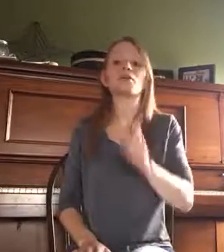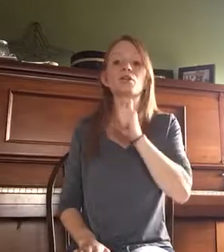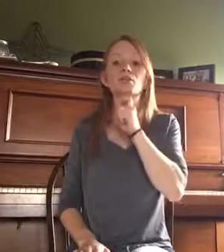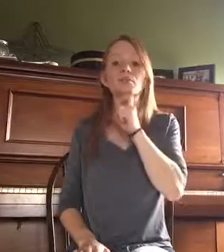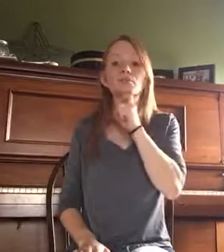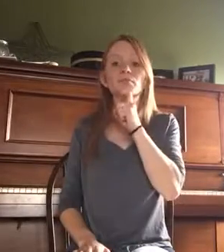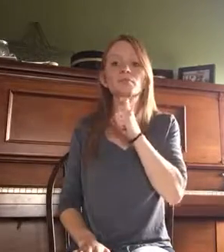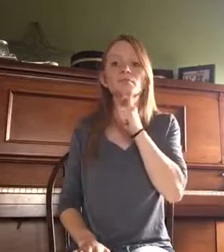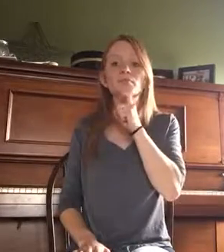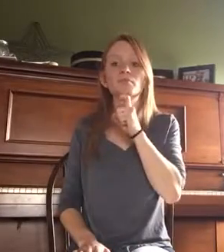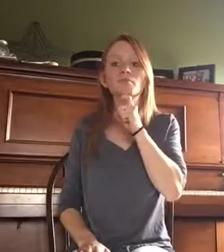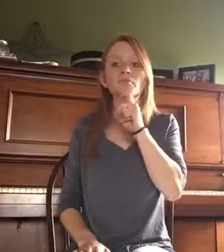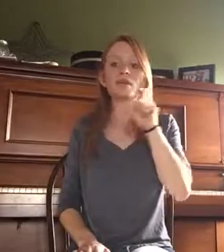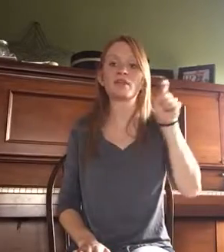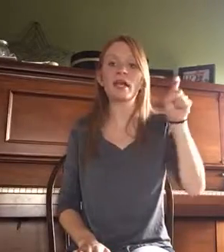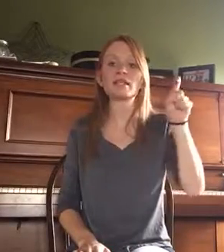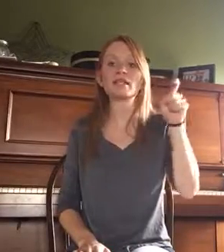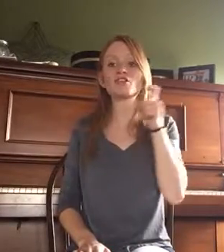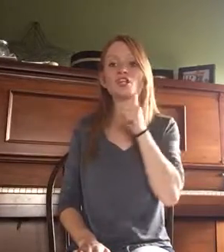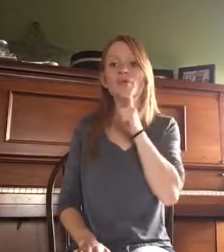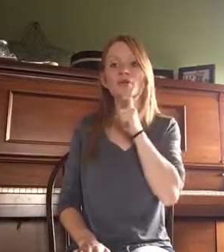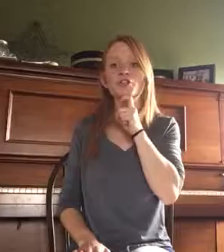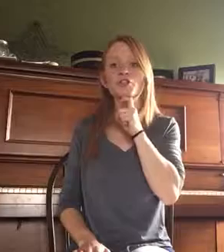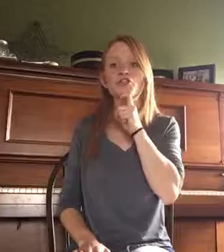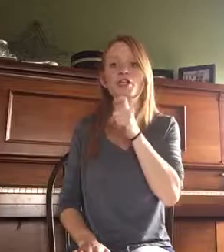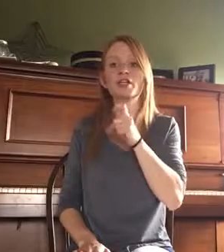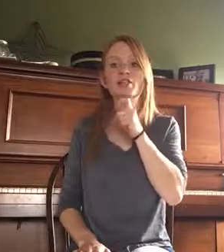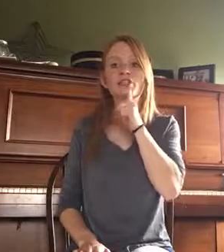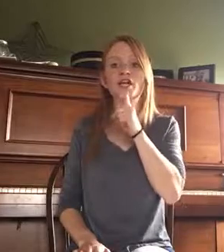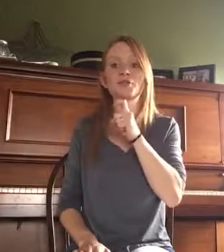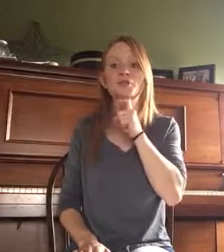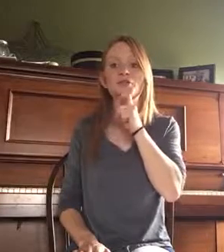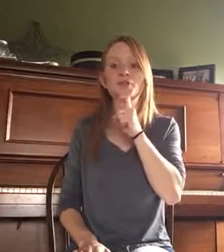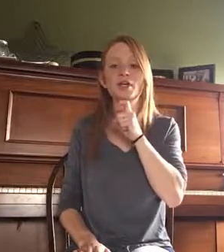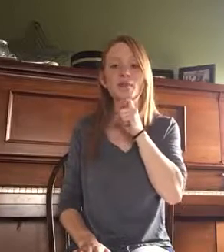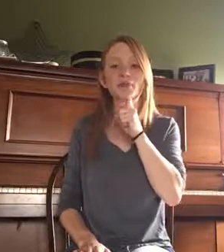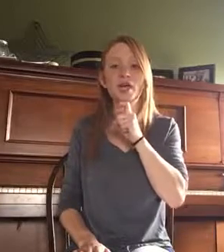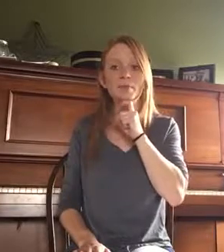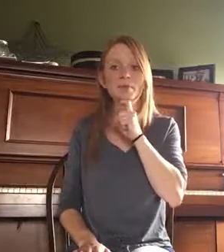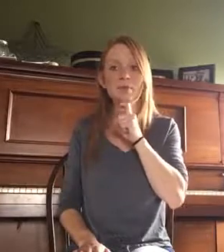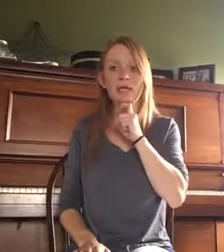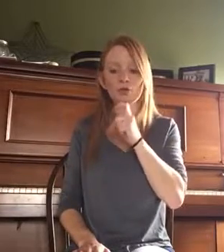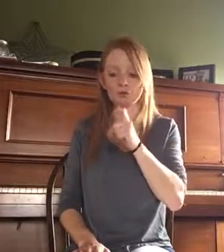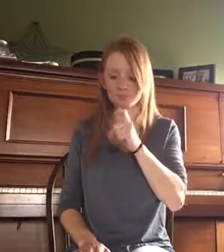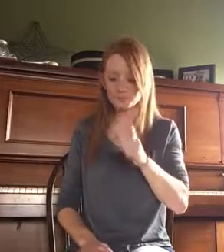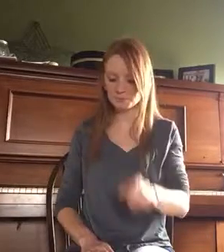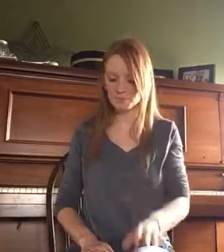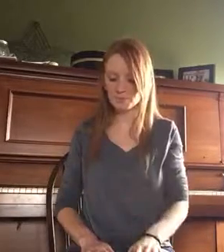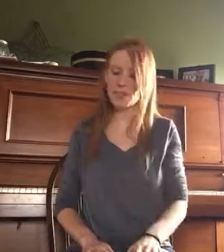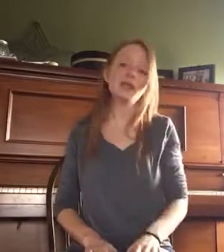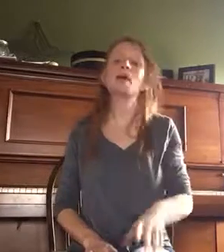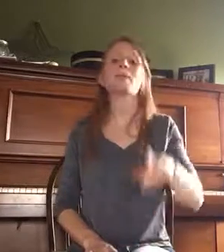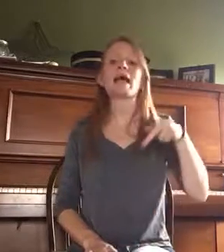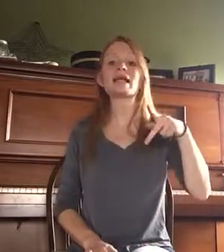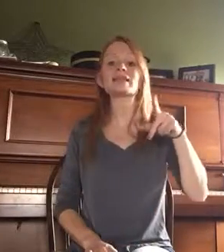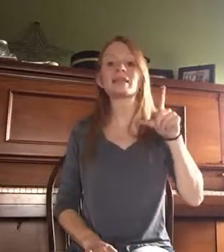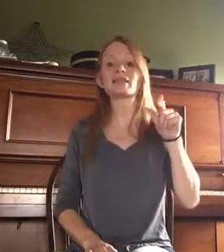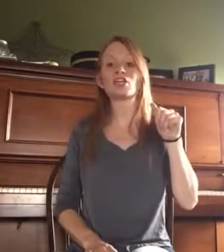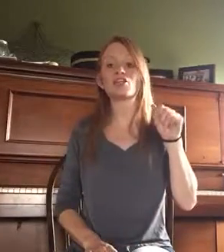Metal, have that X hand shape under your chin and it just kind of circles a couple times, metal. Plastic they show